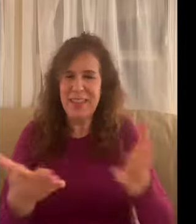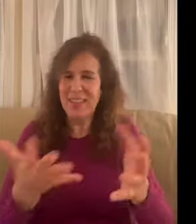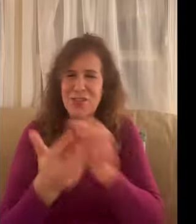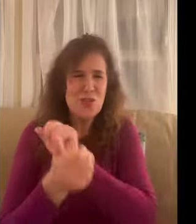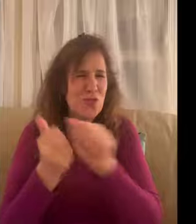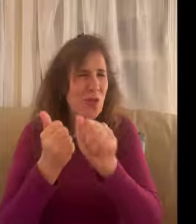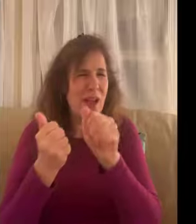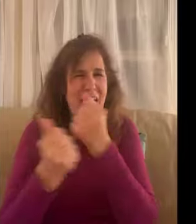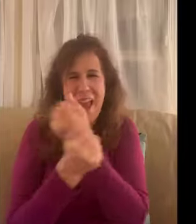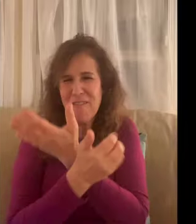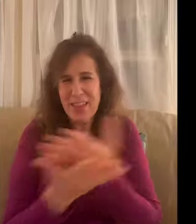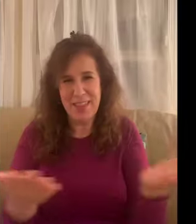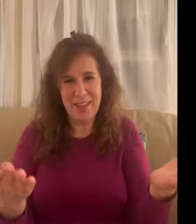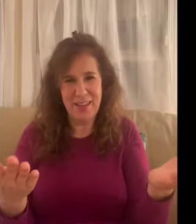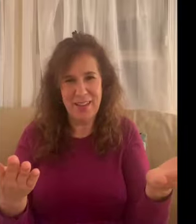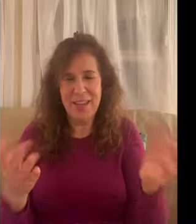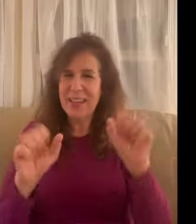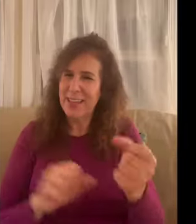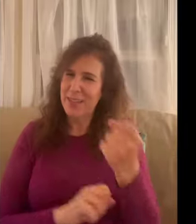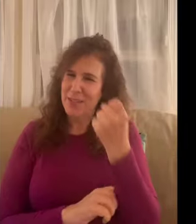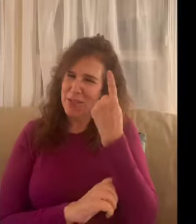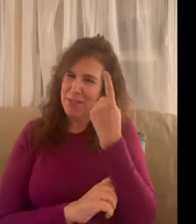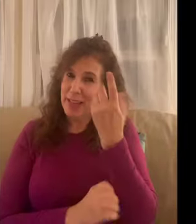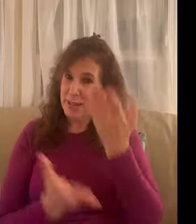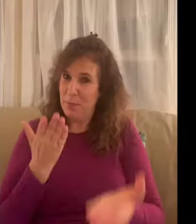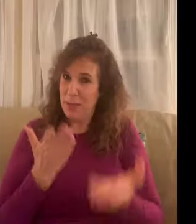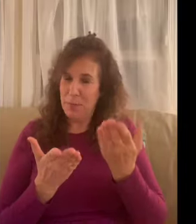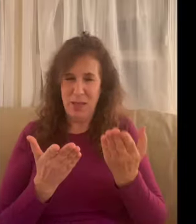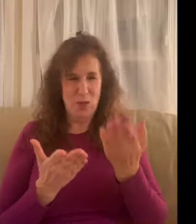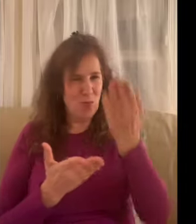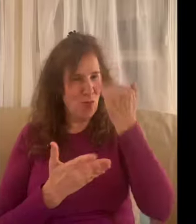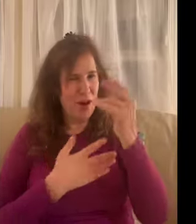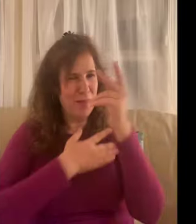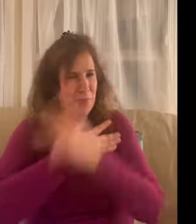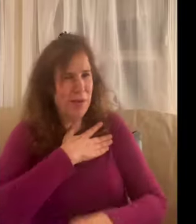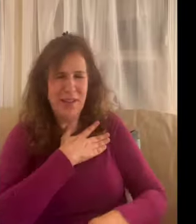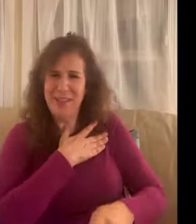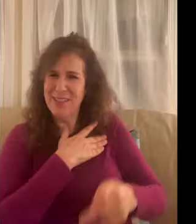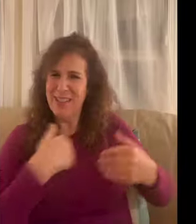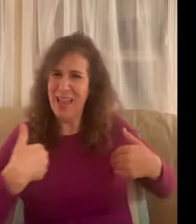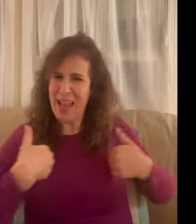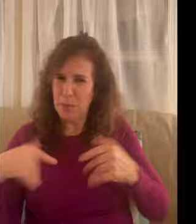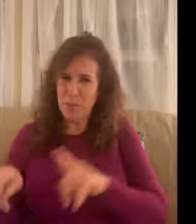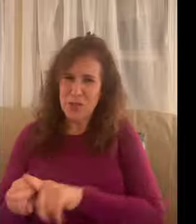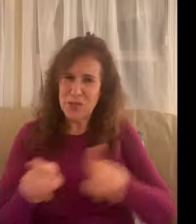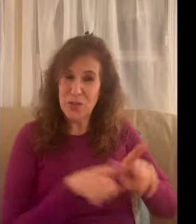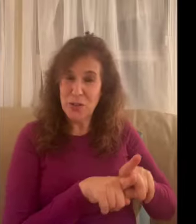destroy everything. That is how we can understand why did the animal world or anything else deserve, so to speak,